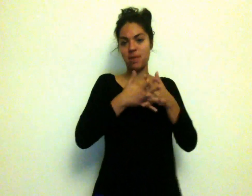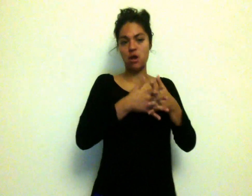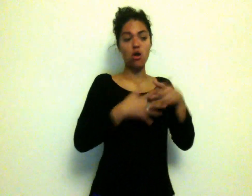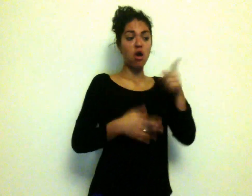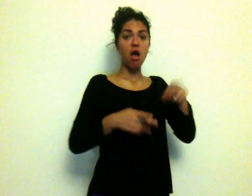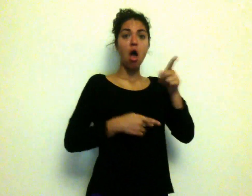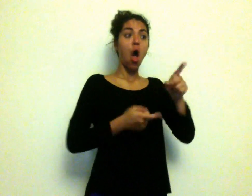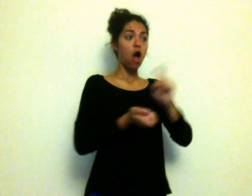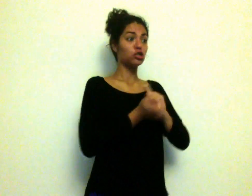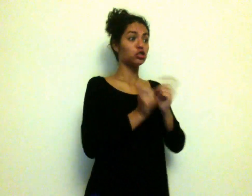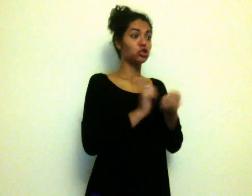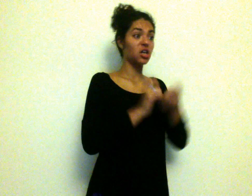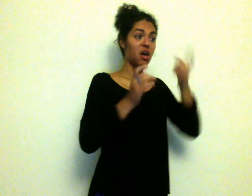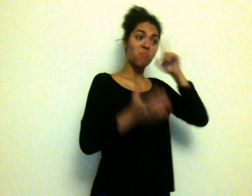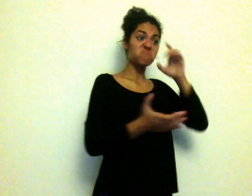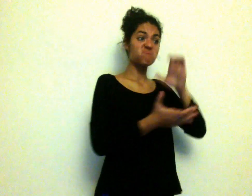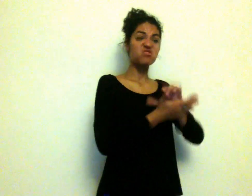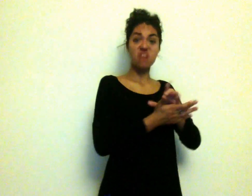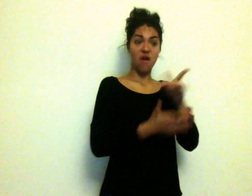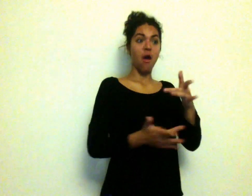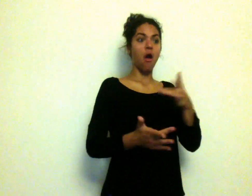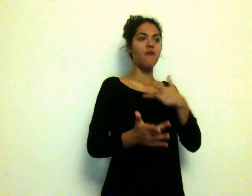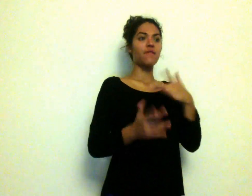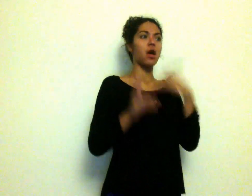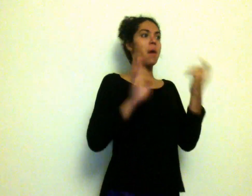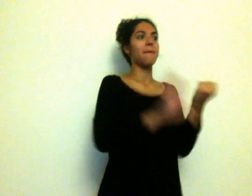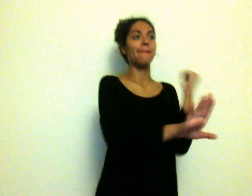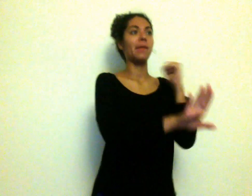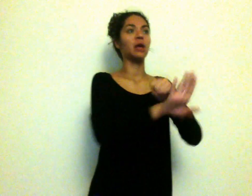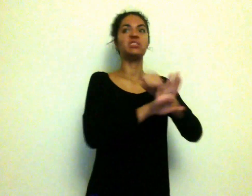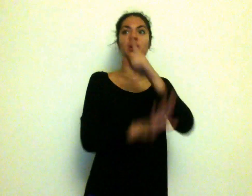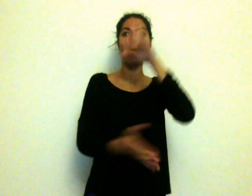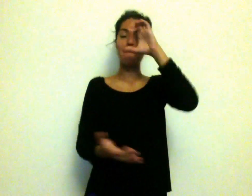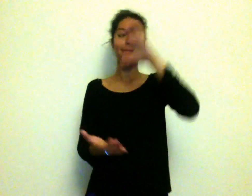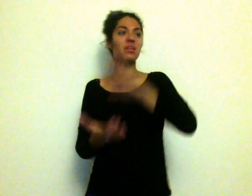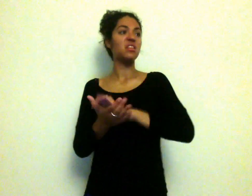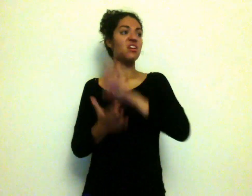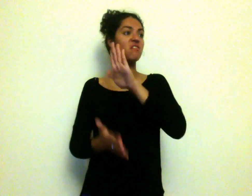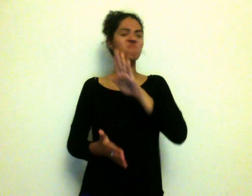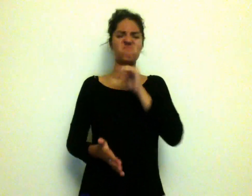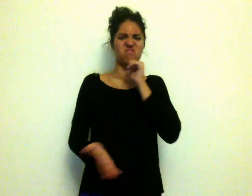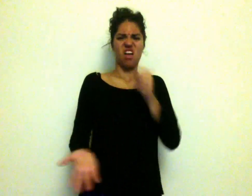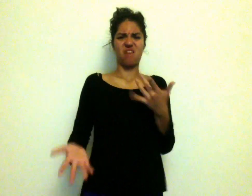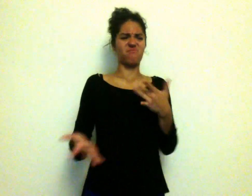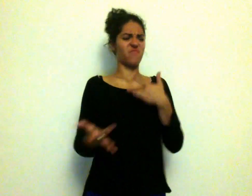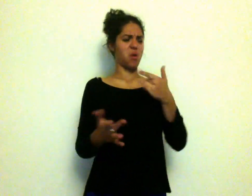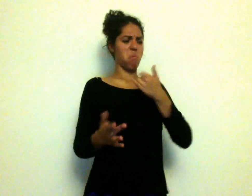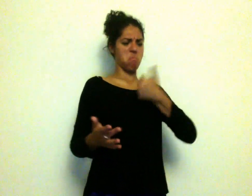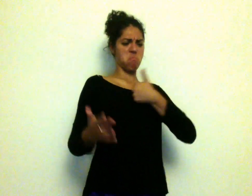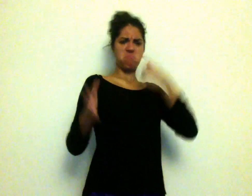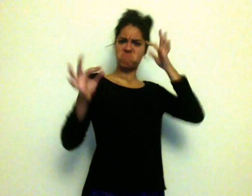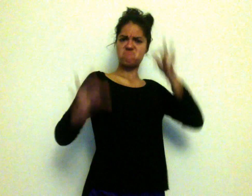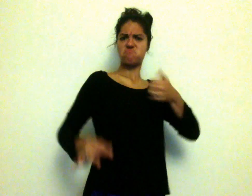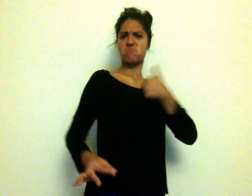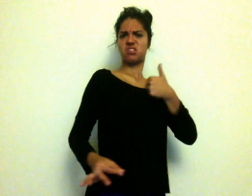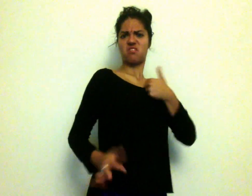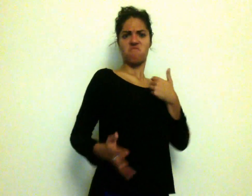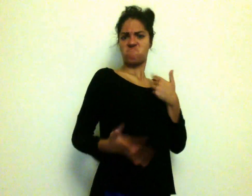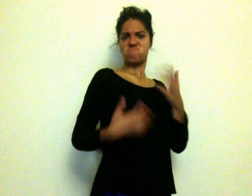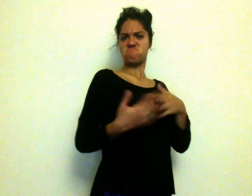it, he would immediately see it as some kind of betrayal. One of my Hindu friends in India, when I went back to see him years after I